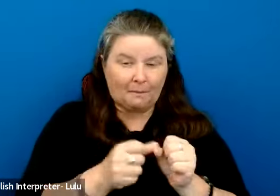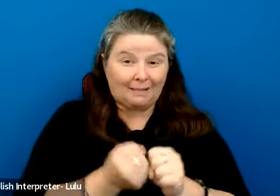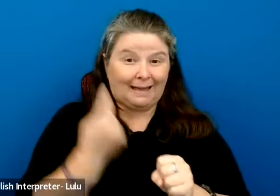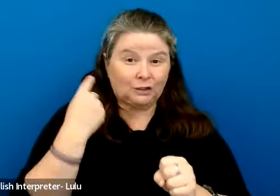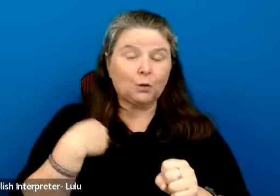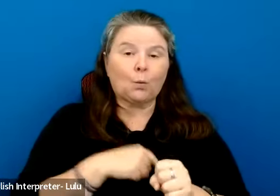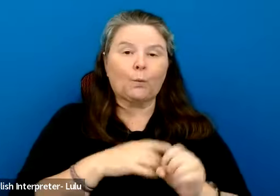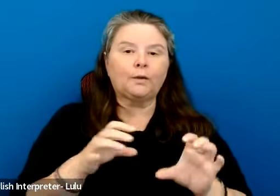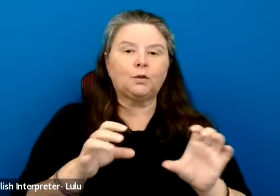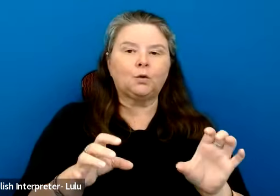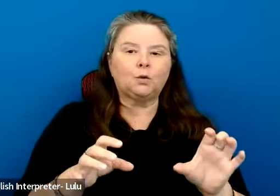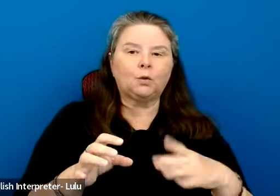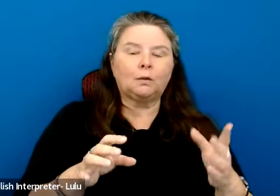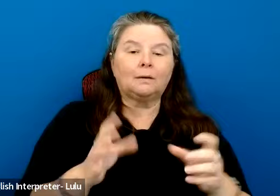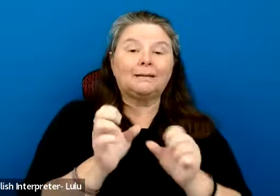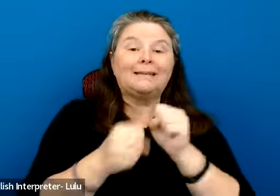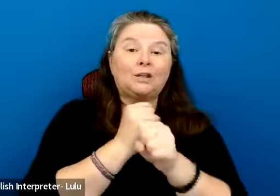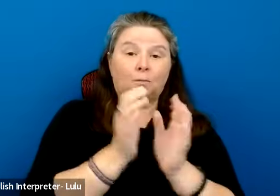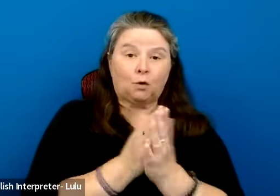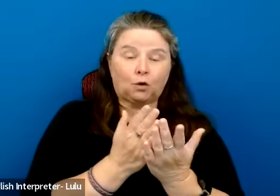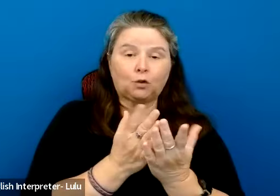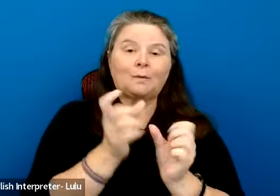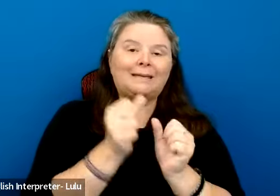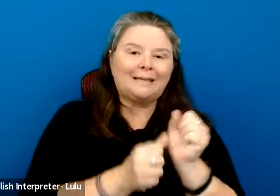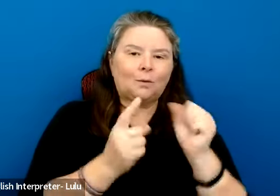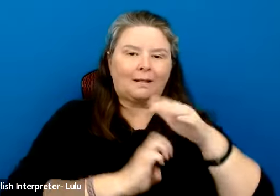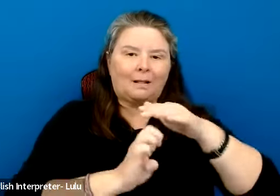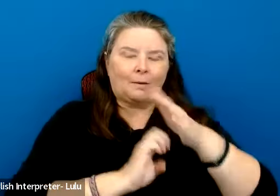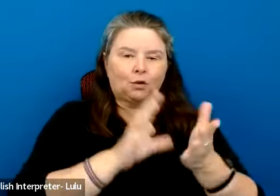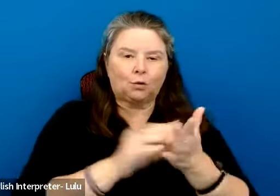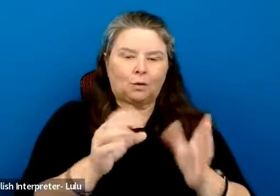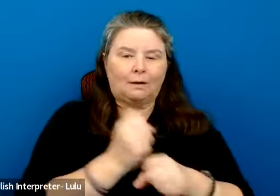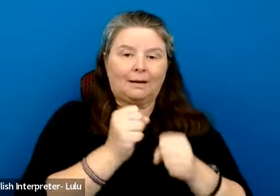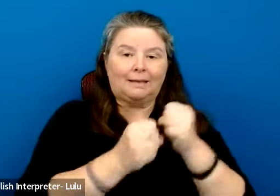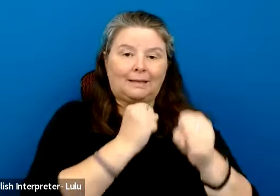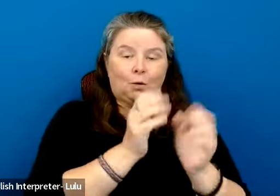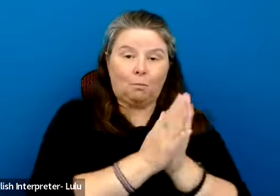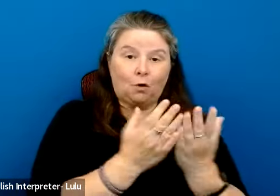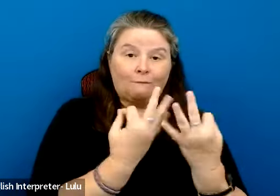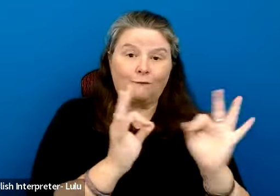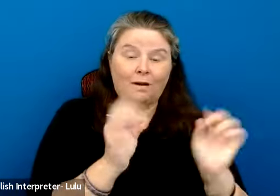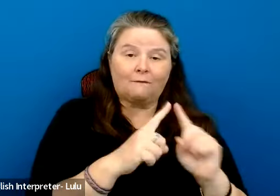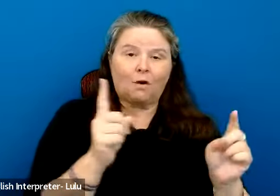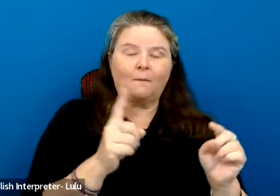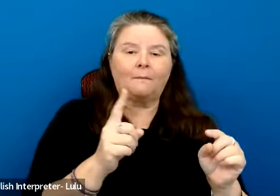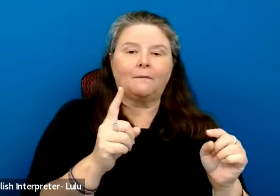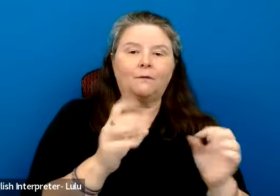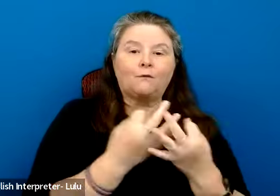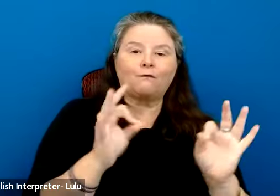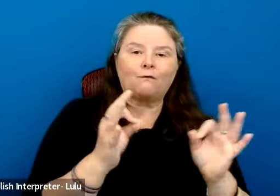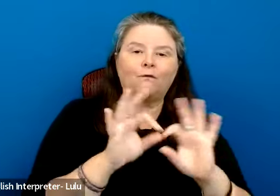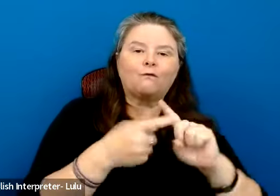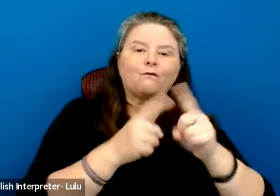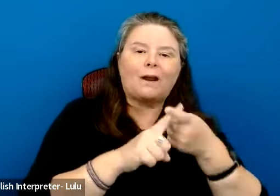did the yearbooks. So each one of the elementary students got a yearbook, compliments of Friends of Albert Einstein.